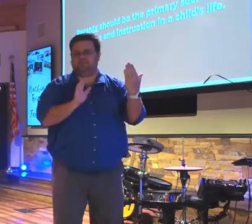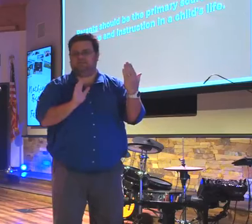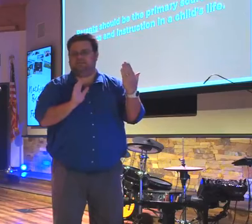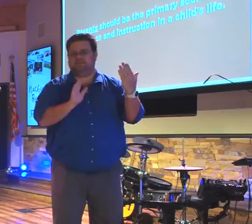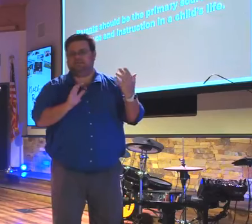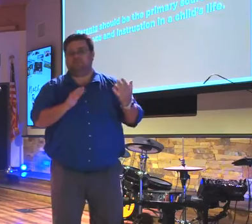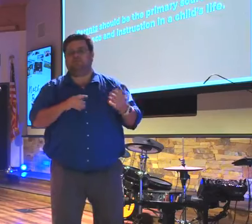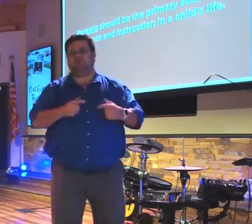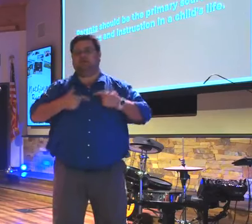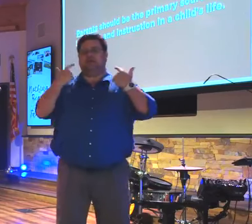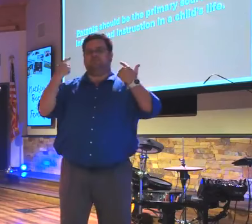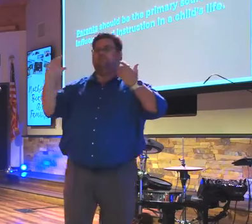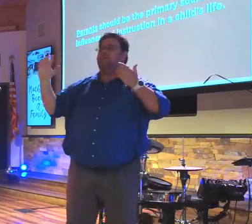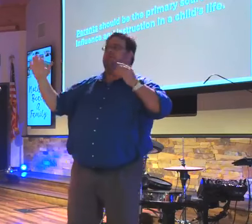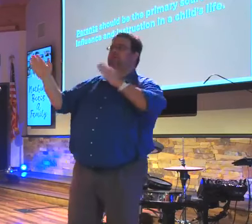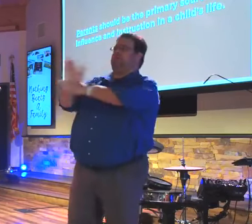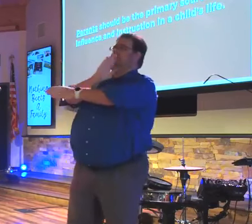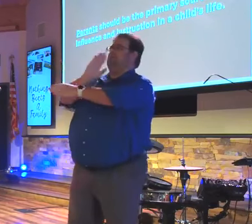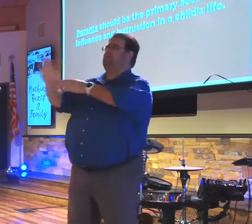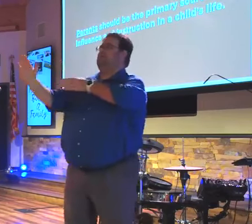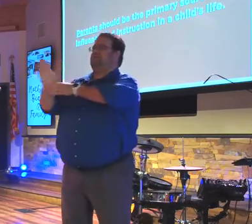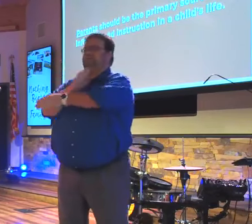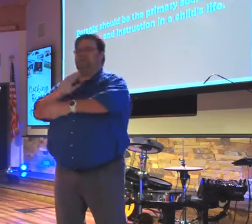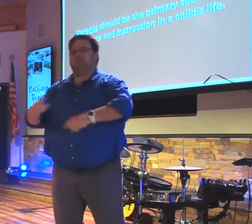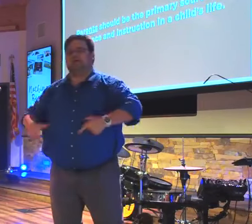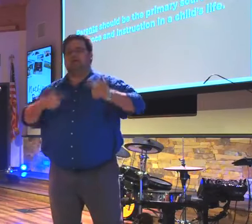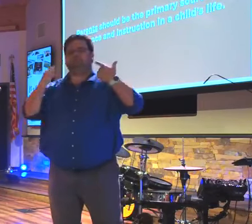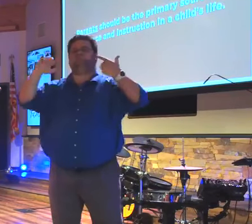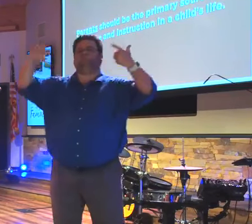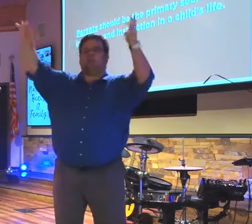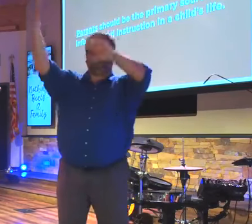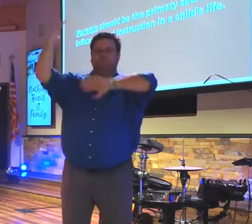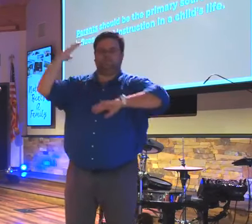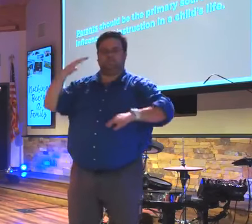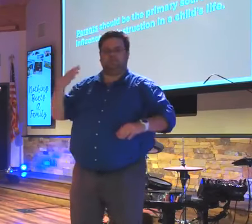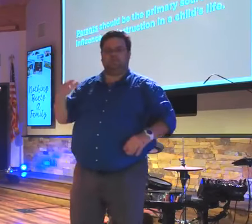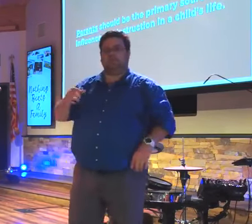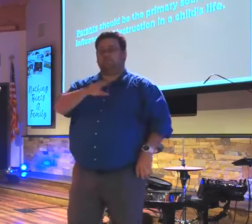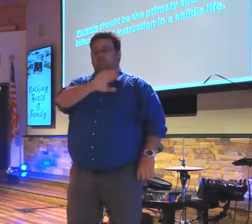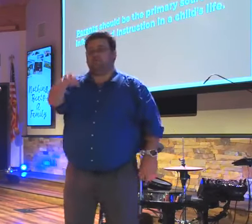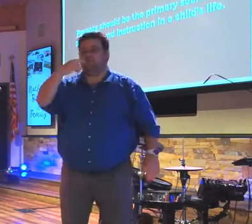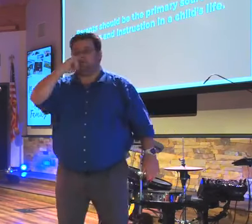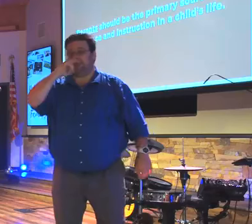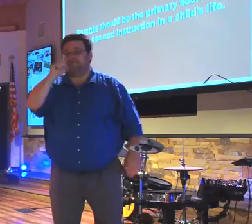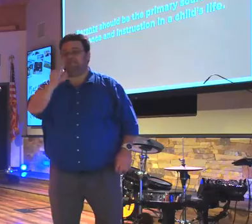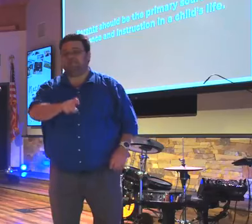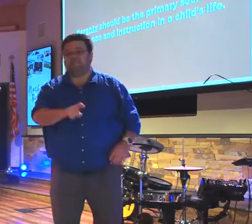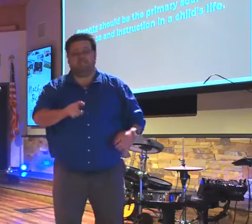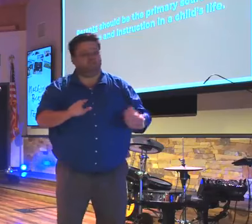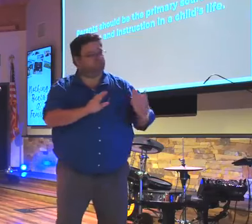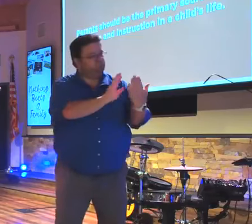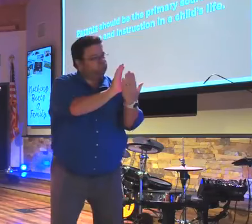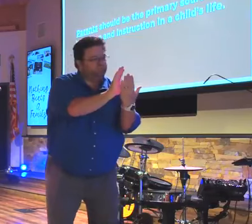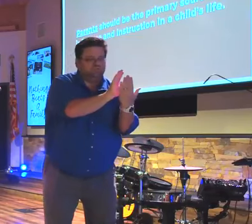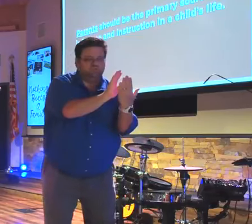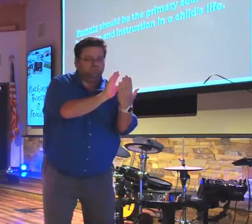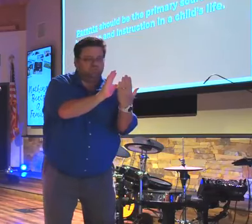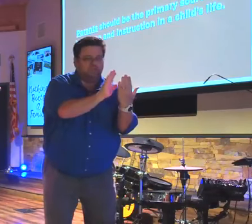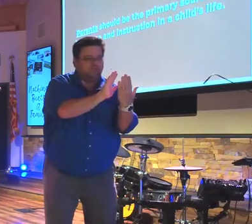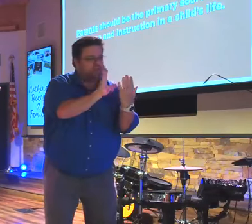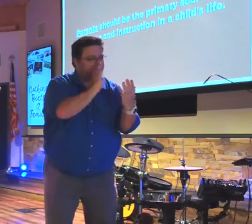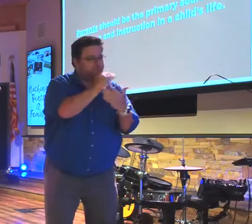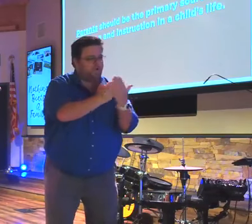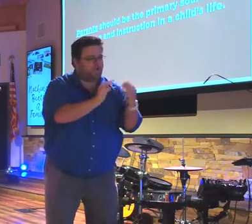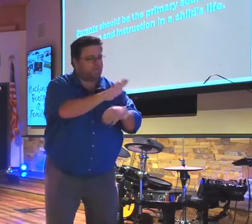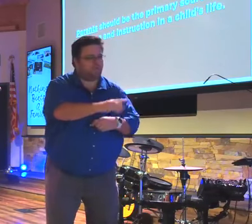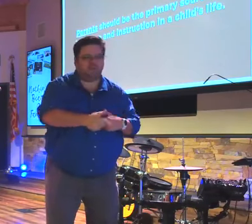life gets busy. I know life gets crazy. But your kids need you as an active part of